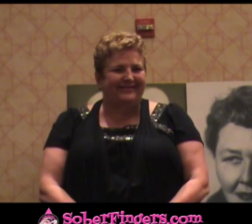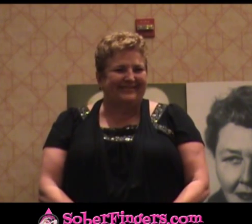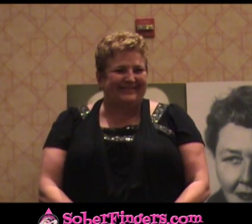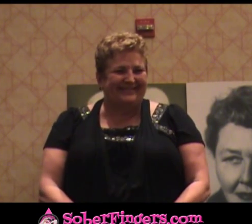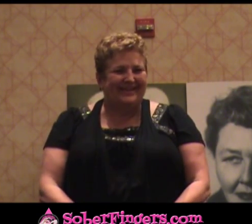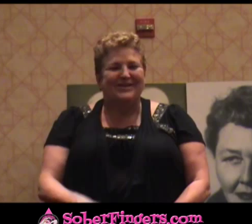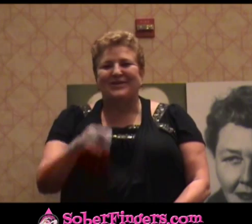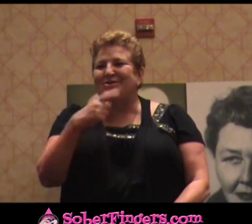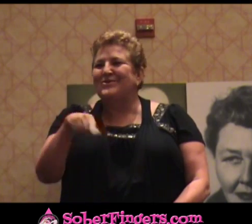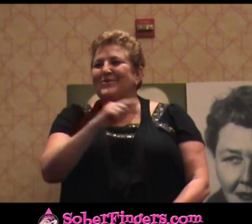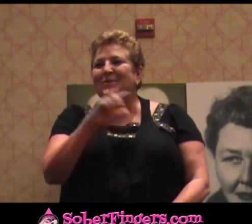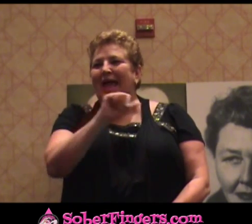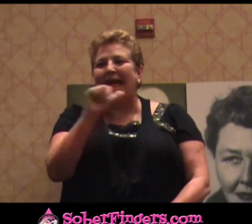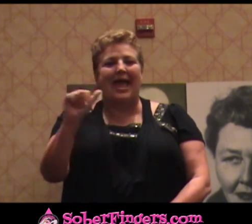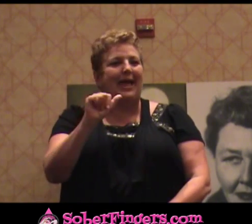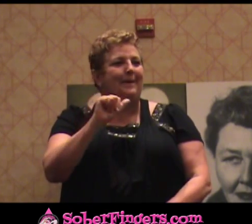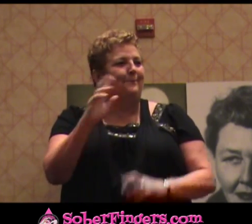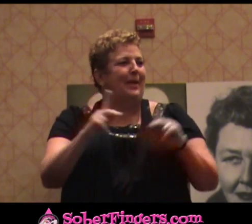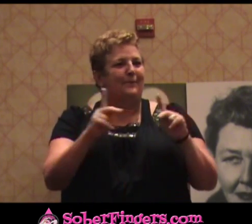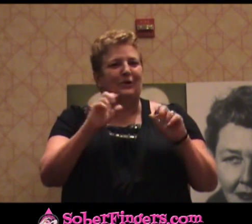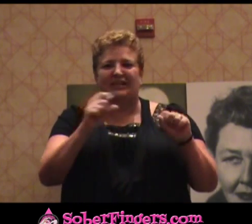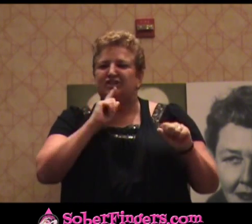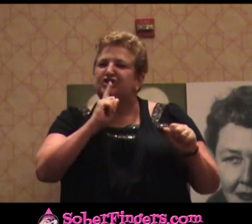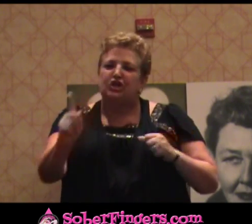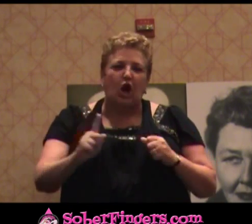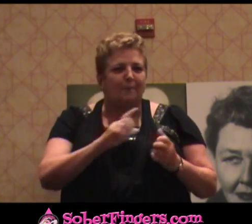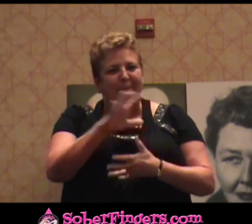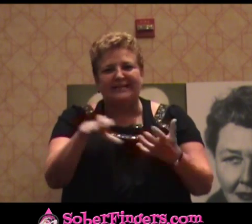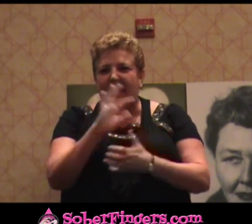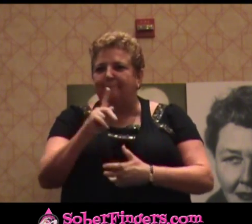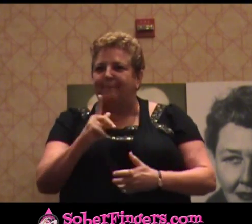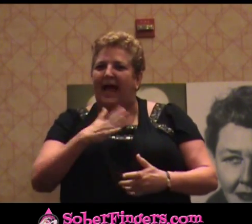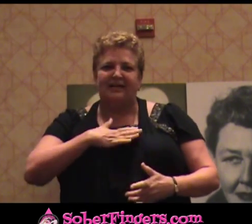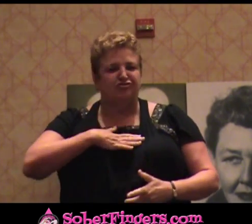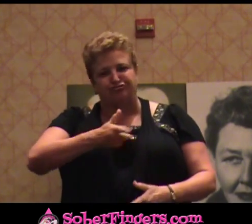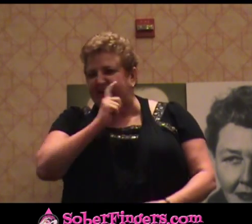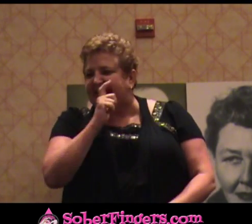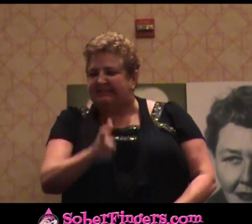AA people sure can mess up a girl's drinking. Anyway.